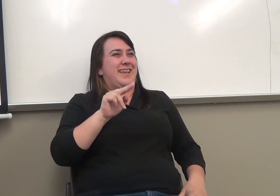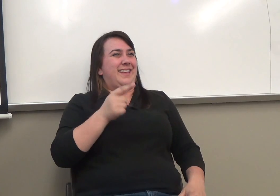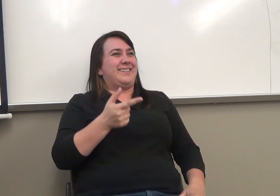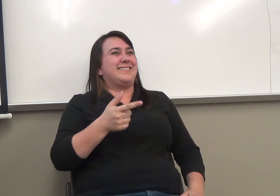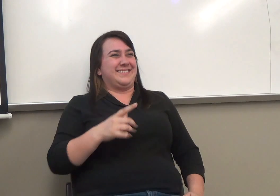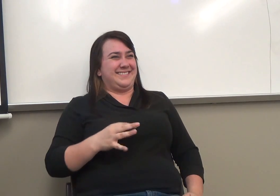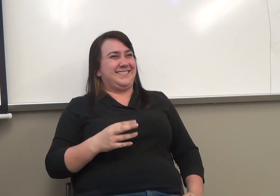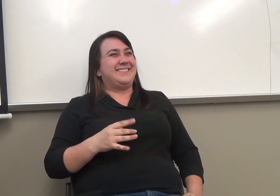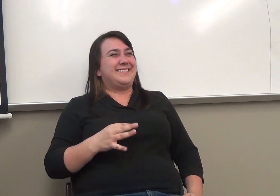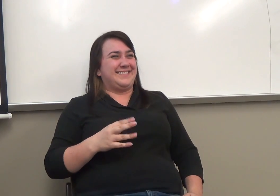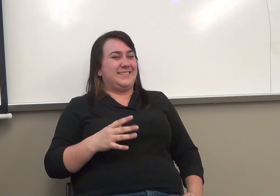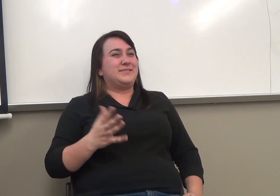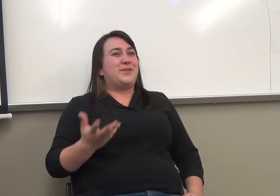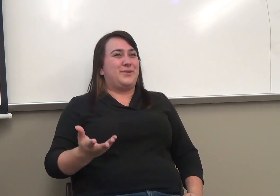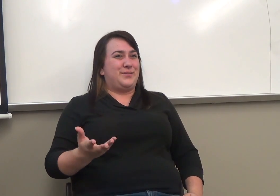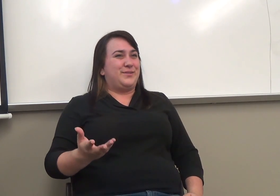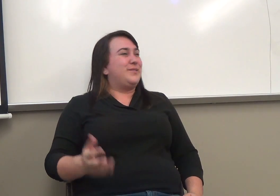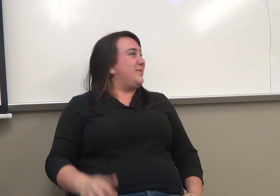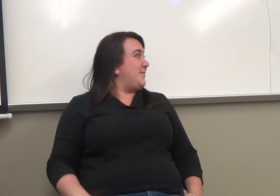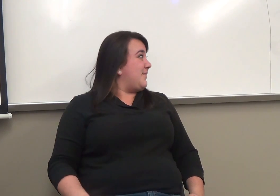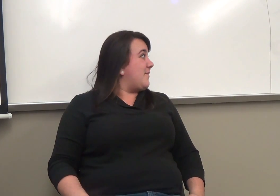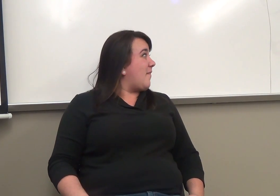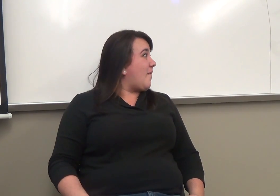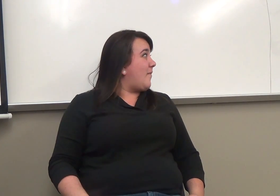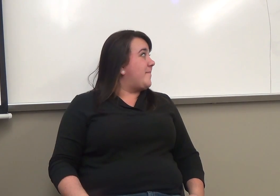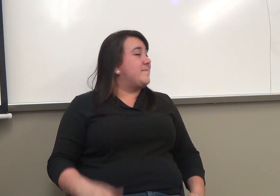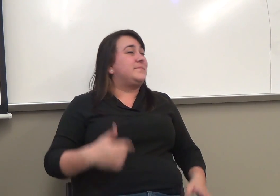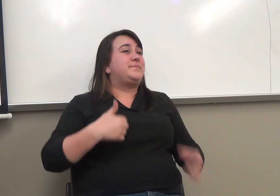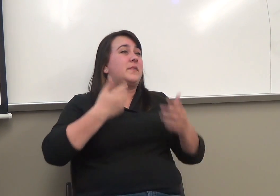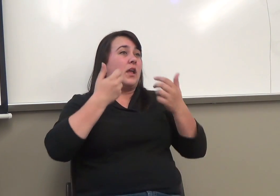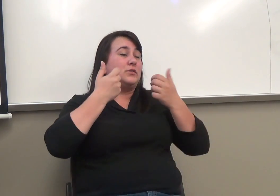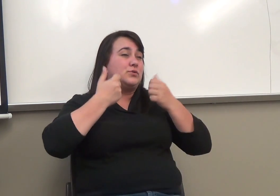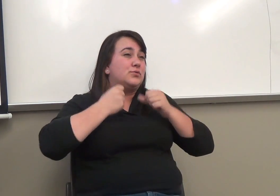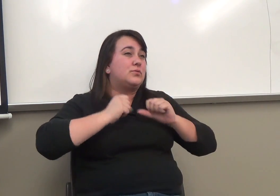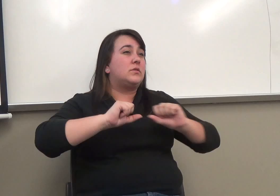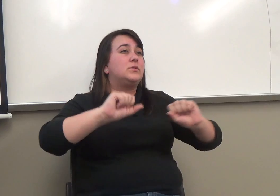slang. So I tried to put something,